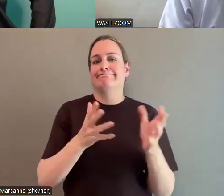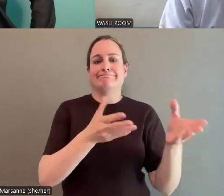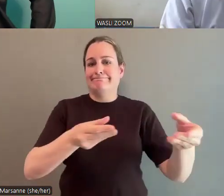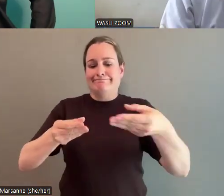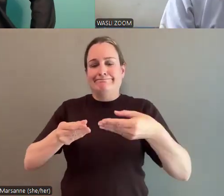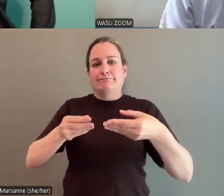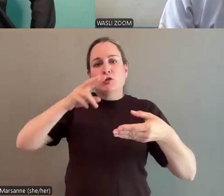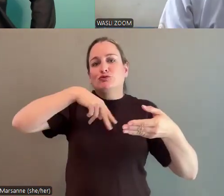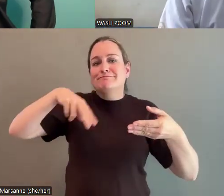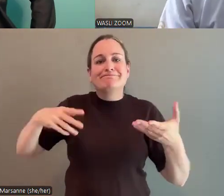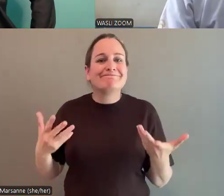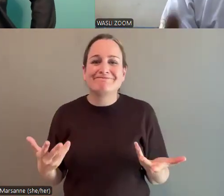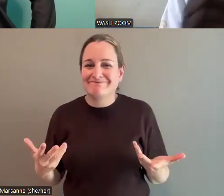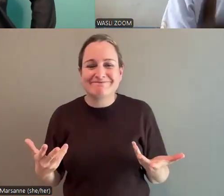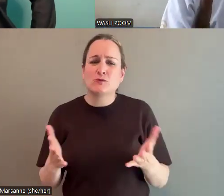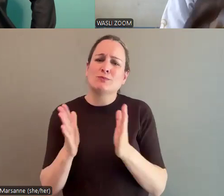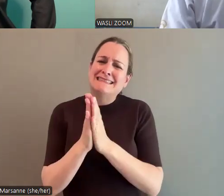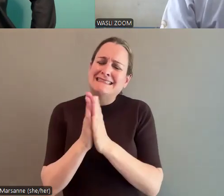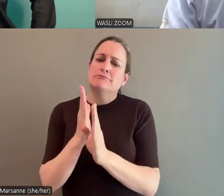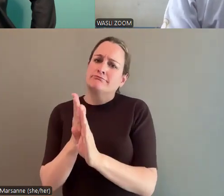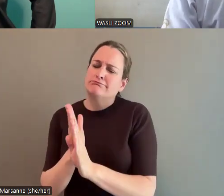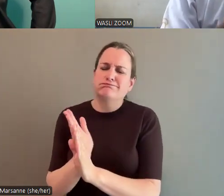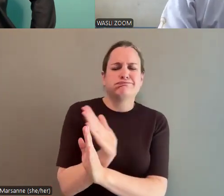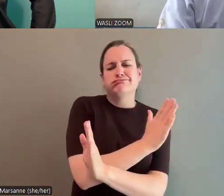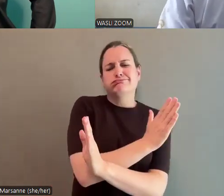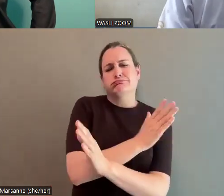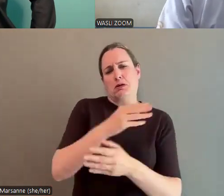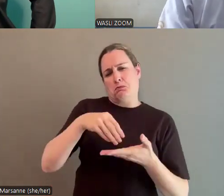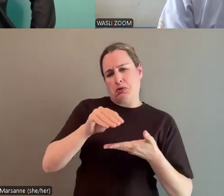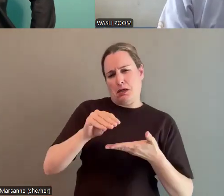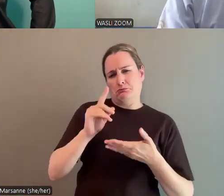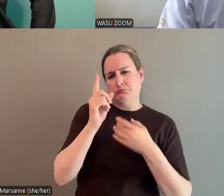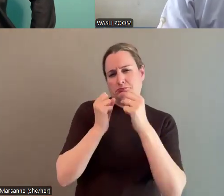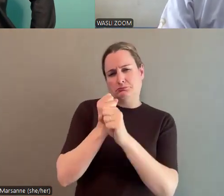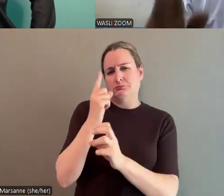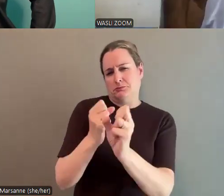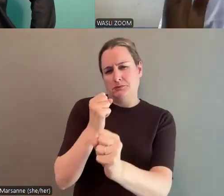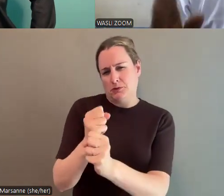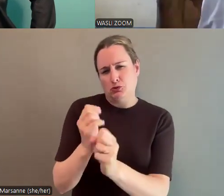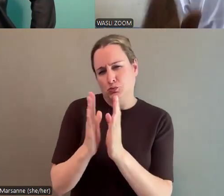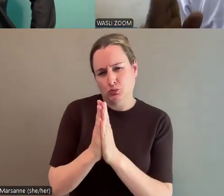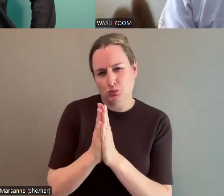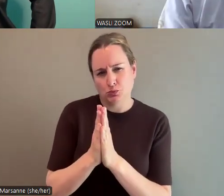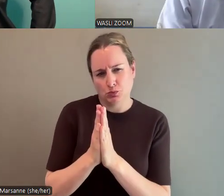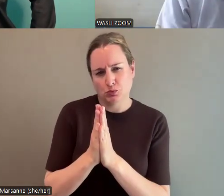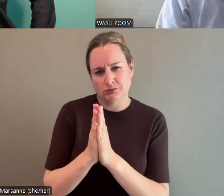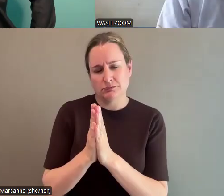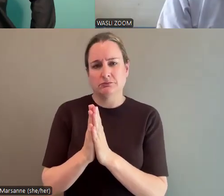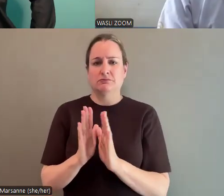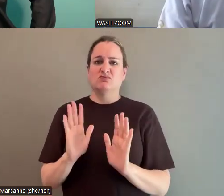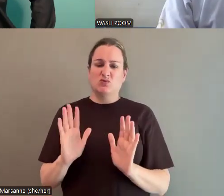payment. So probably one thing that we need to do going forward is we might need to have a